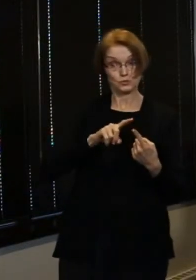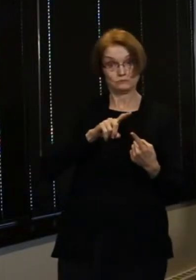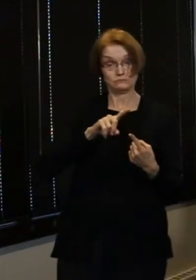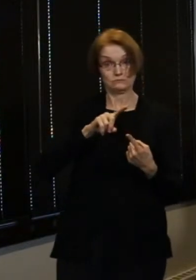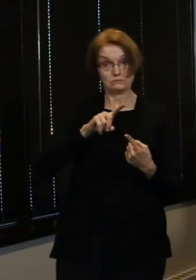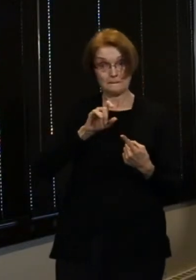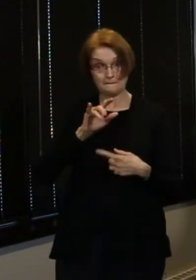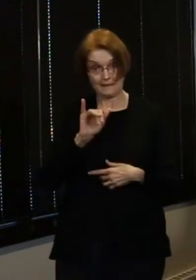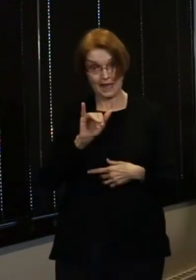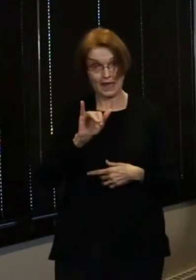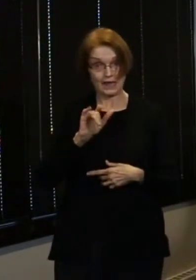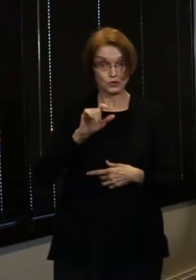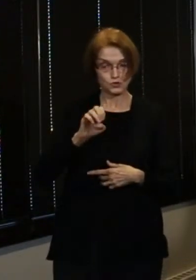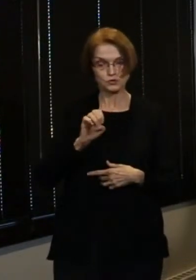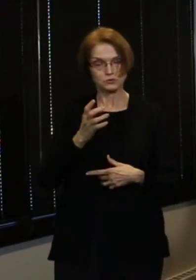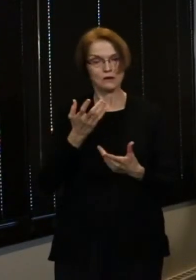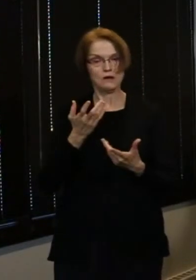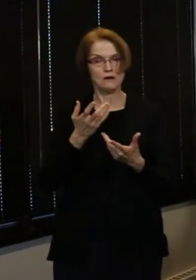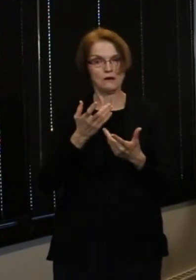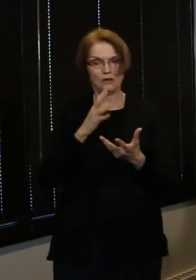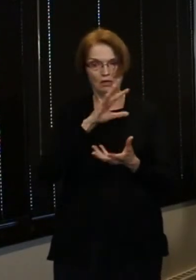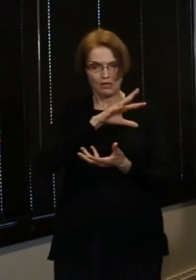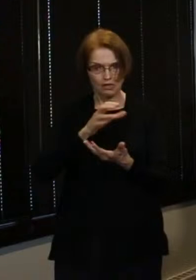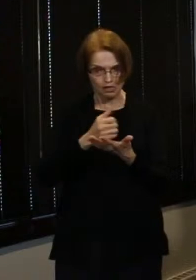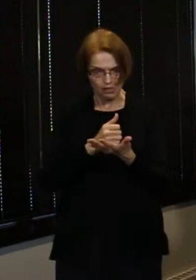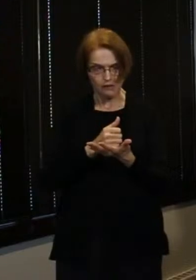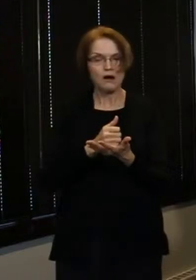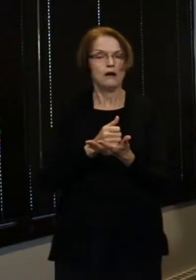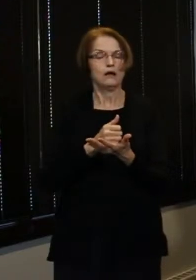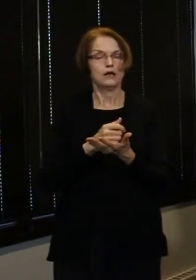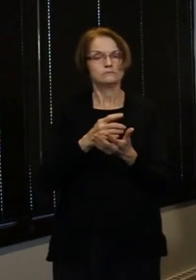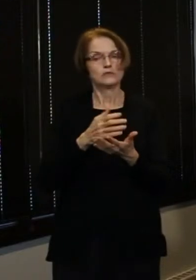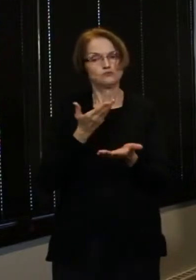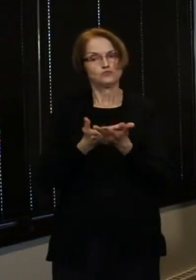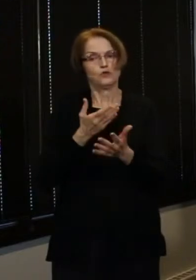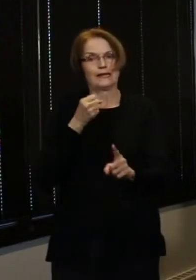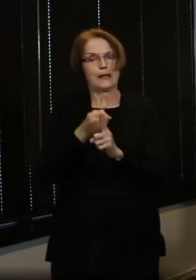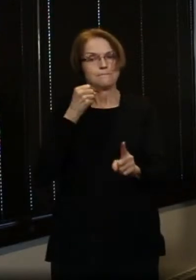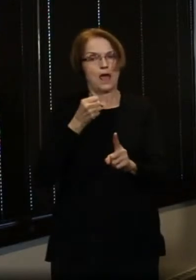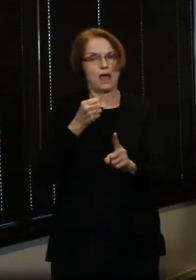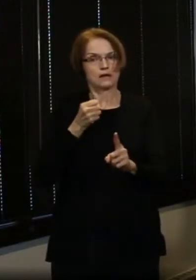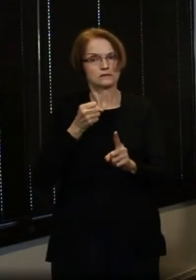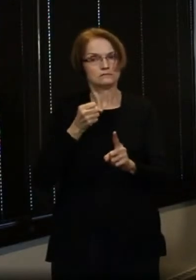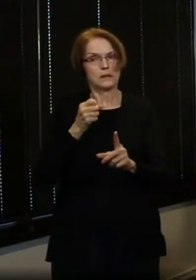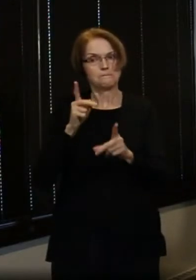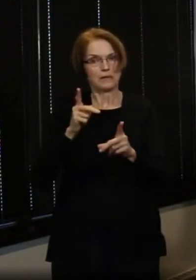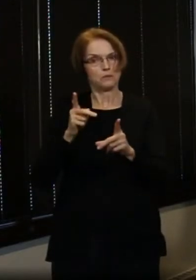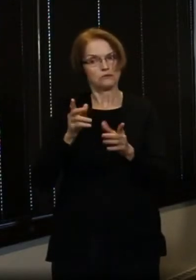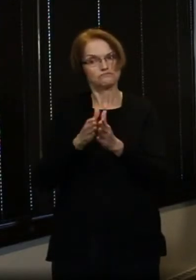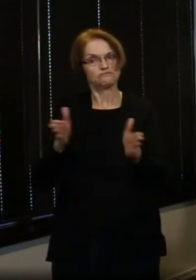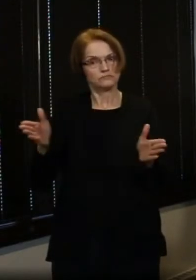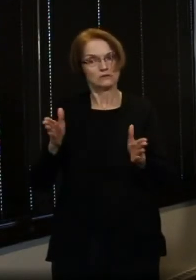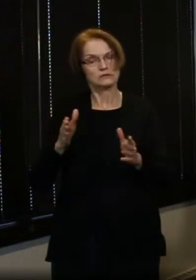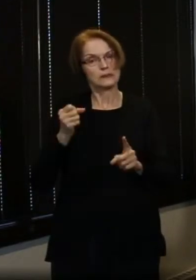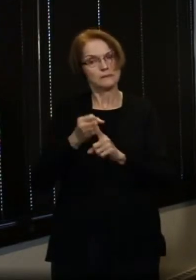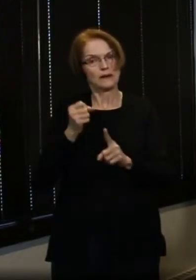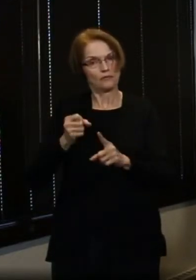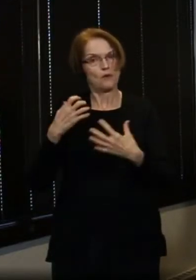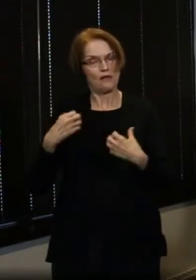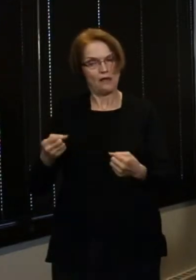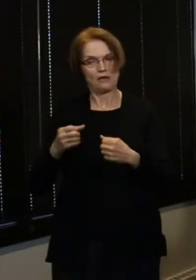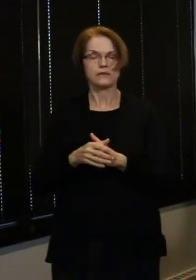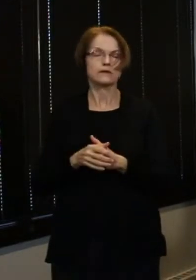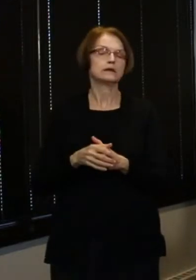months of the pandemic on the nation's health. Now, in normal years, we expect to see small increases in